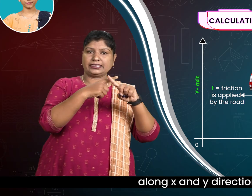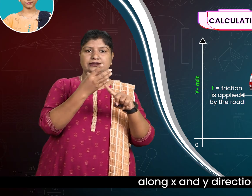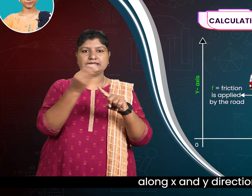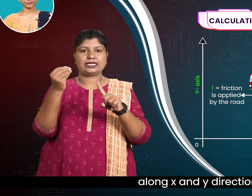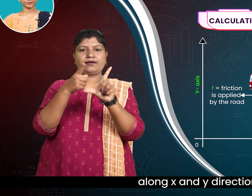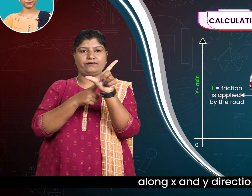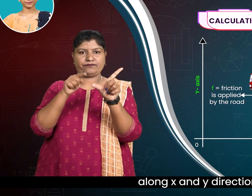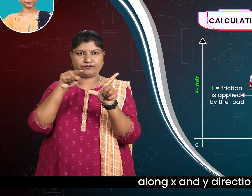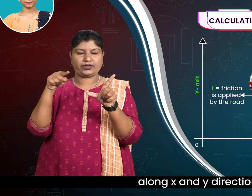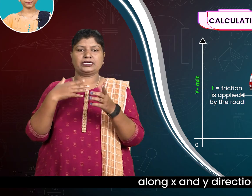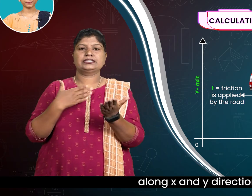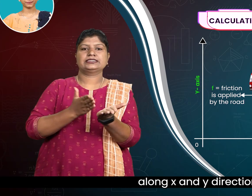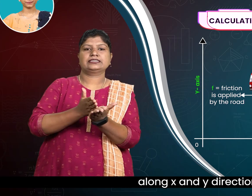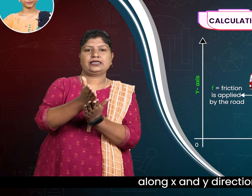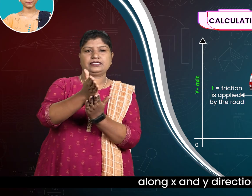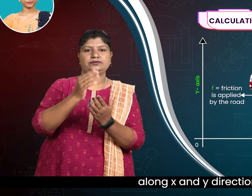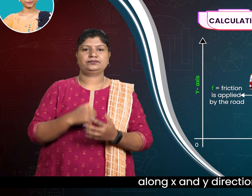directions.